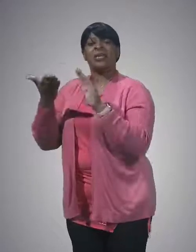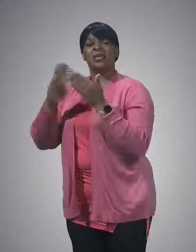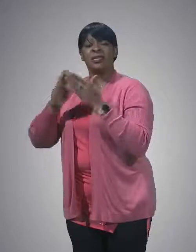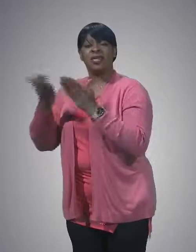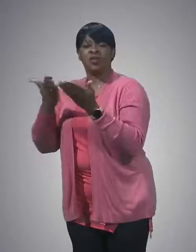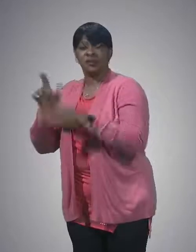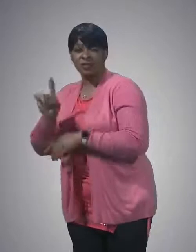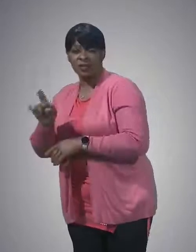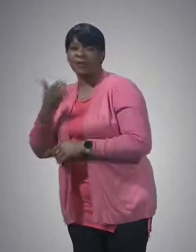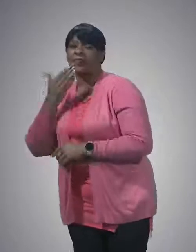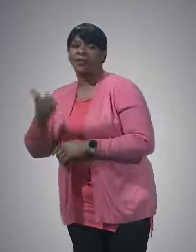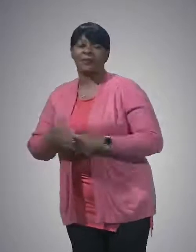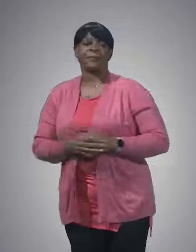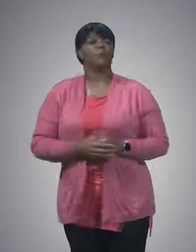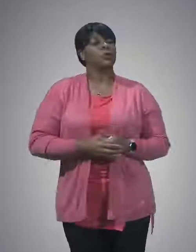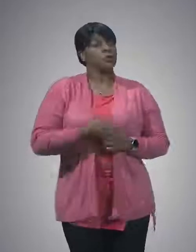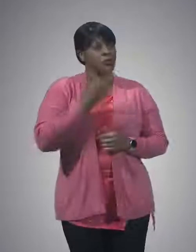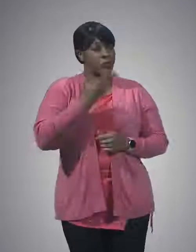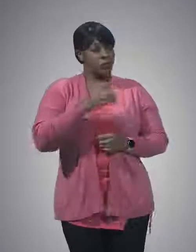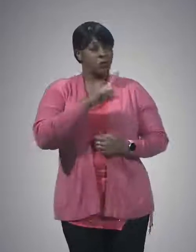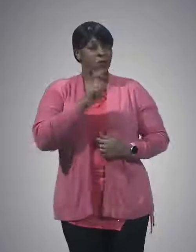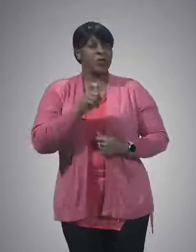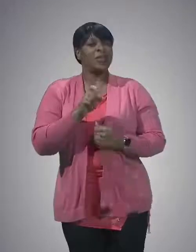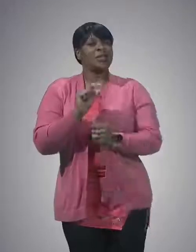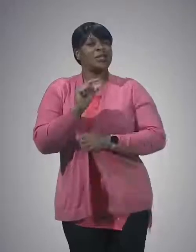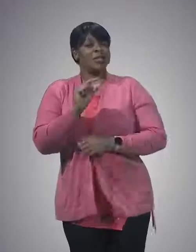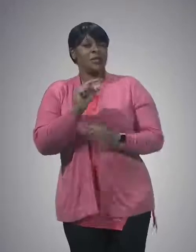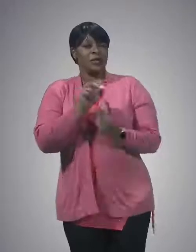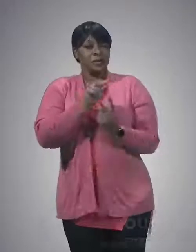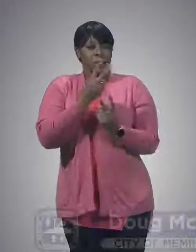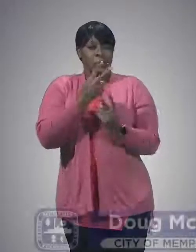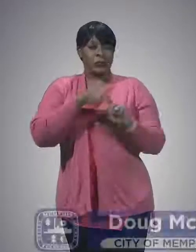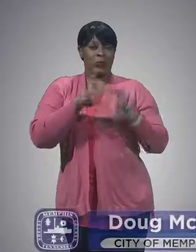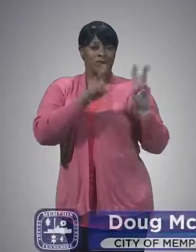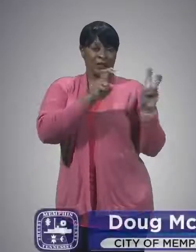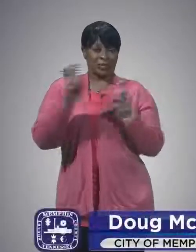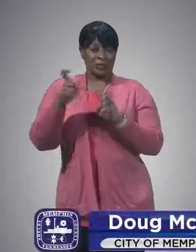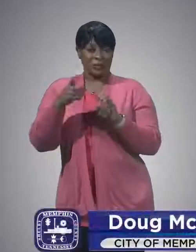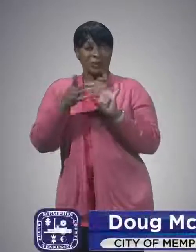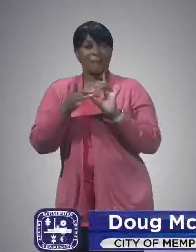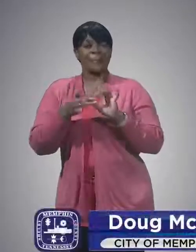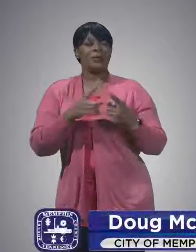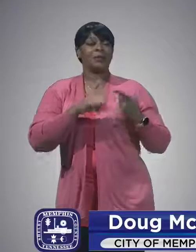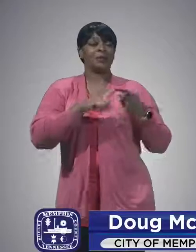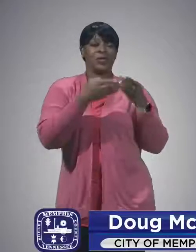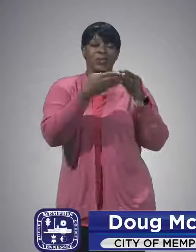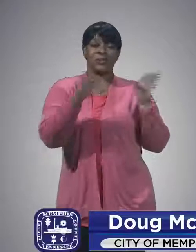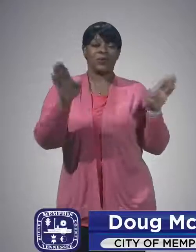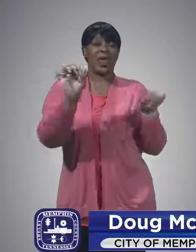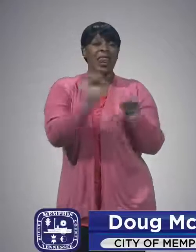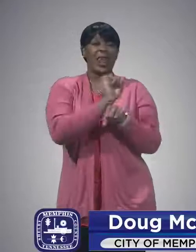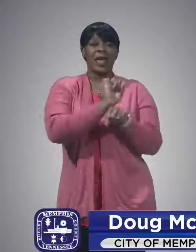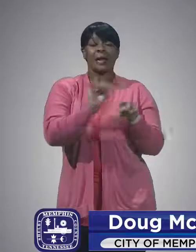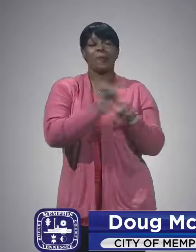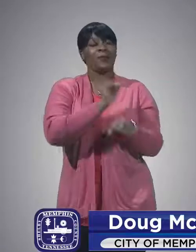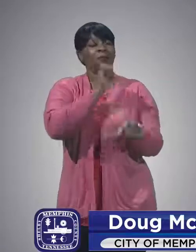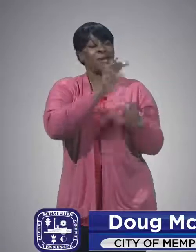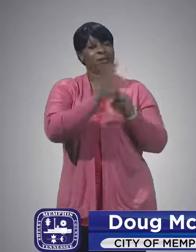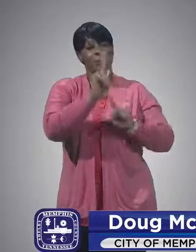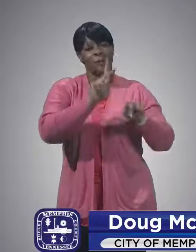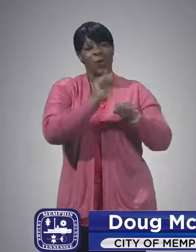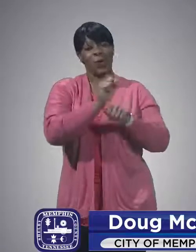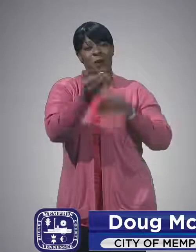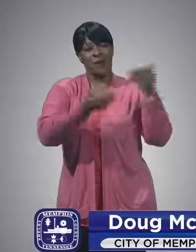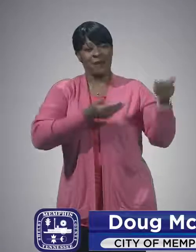Thanks. Well, it's a good question. It's a bit of two different issues. Number one, there's just a general labor shortage across